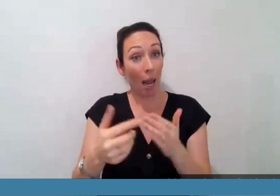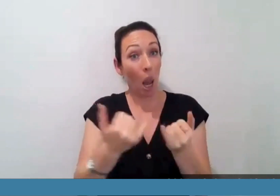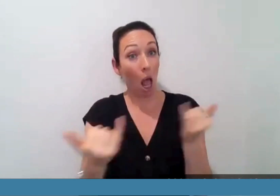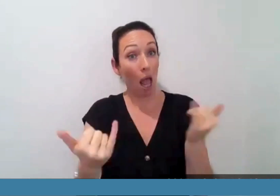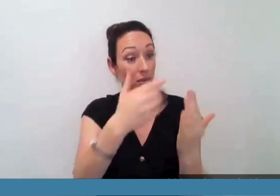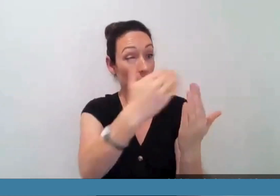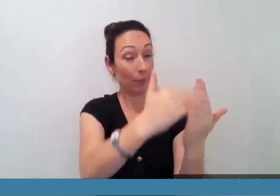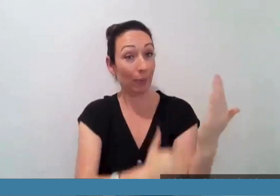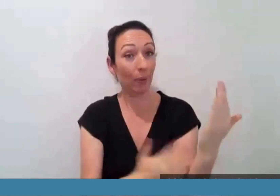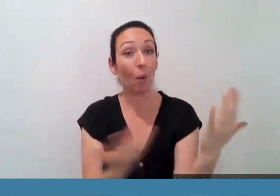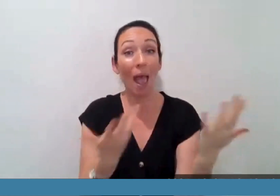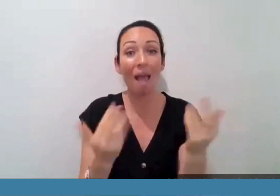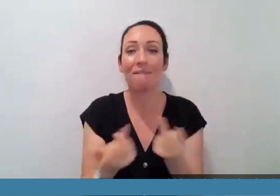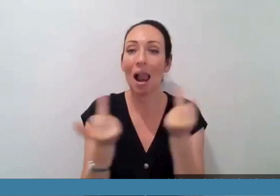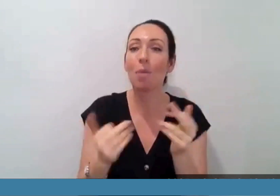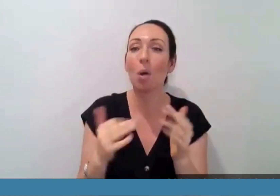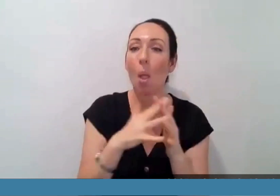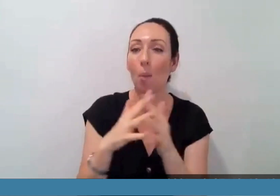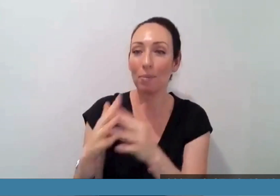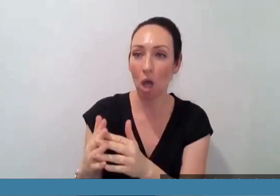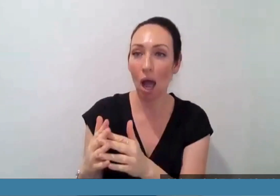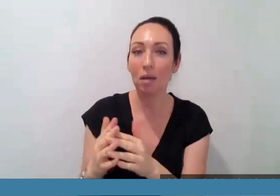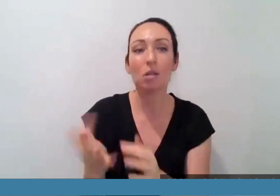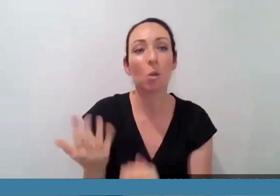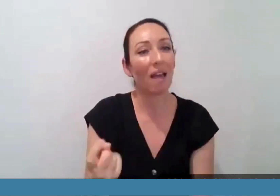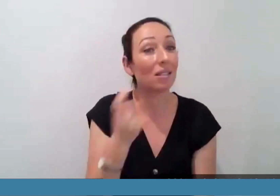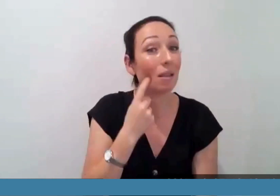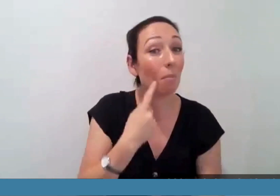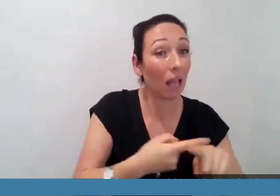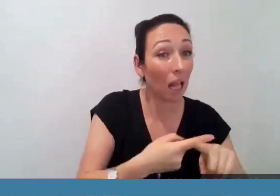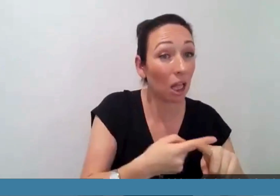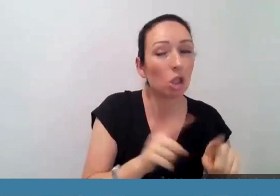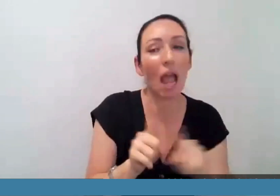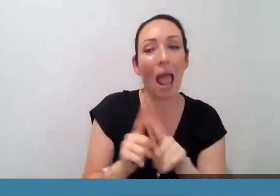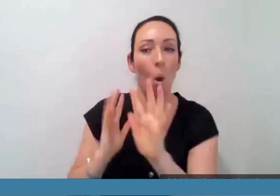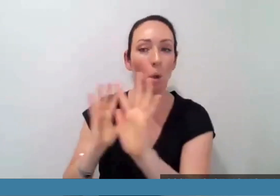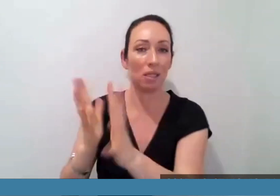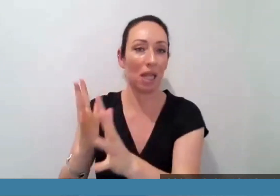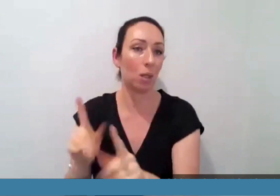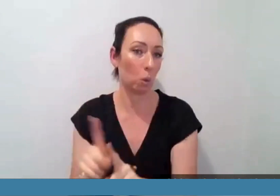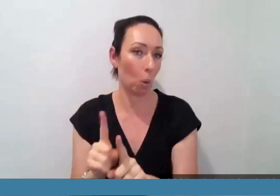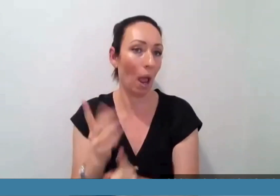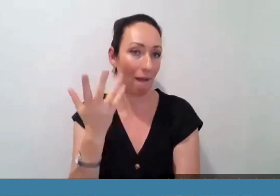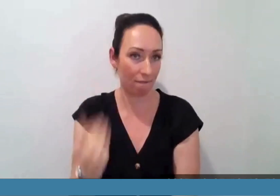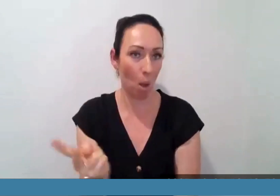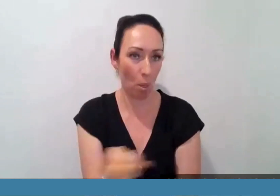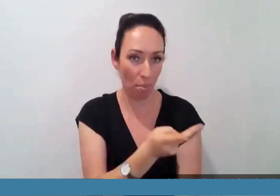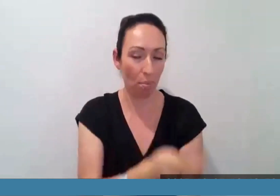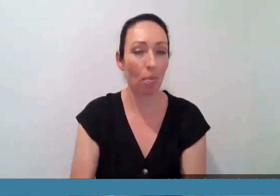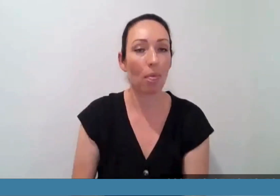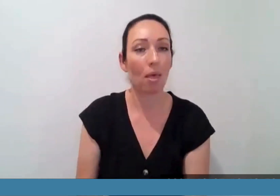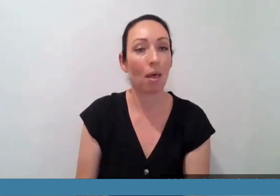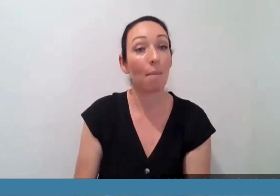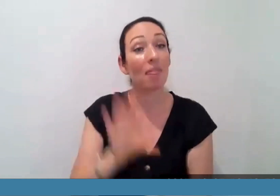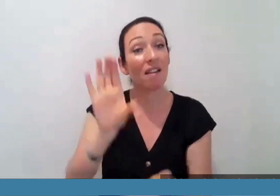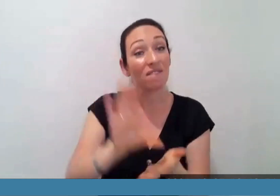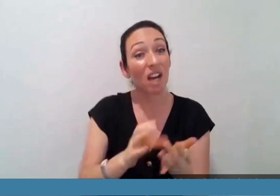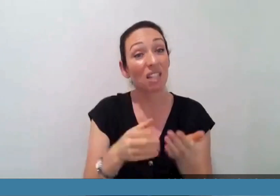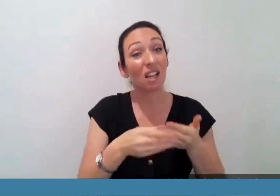website and we do have plain language and Auslan versions of those as well. The funding guidelines and assessment criterion are